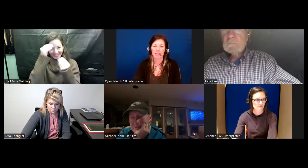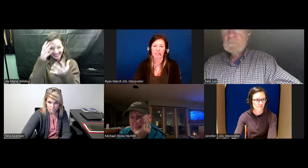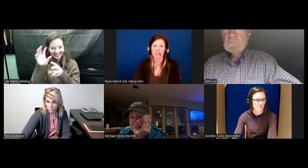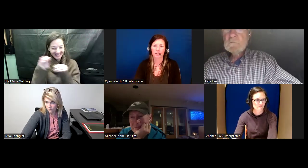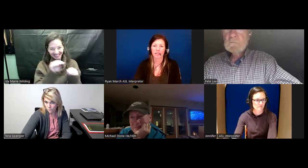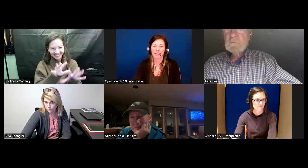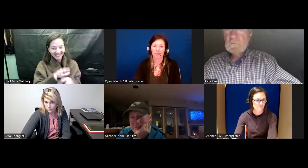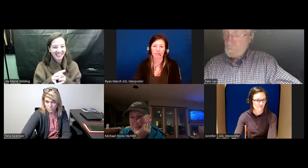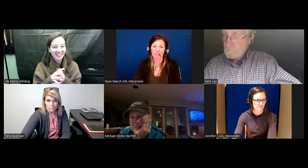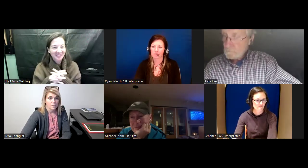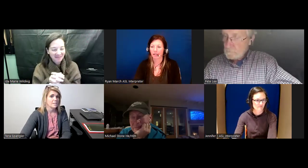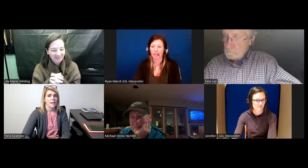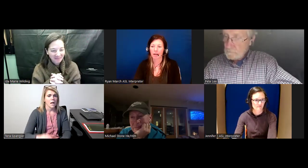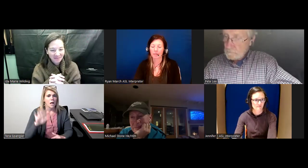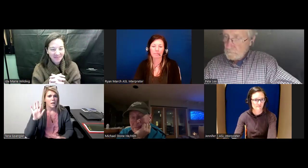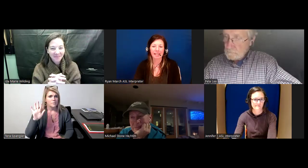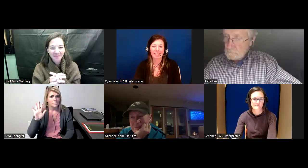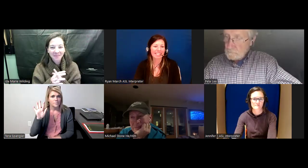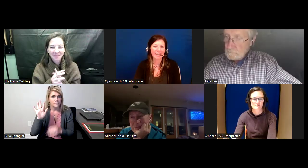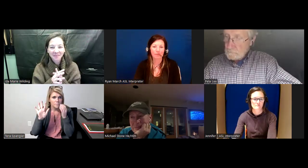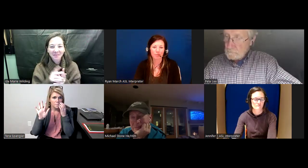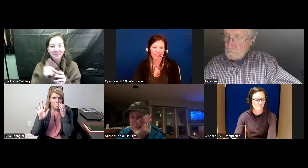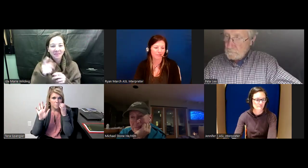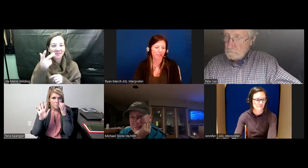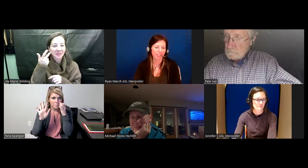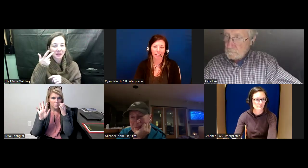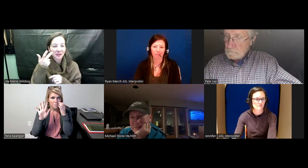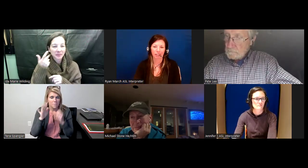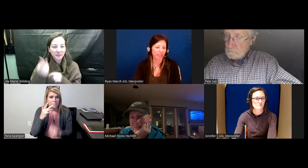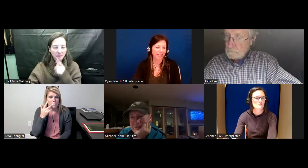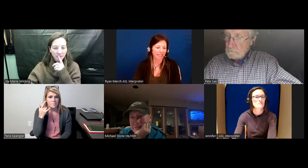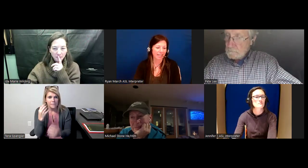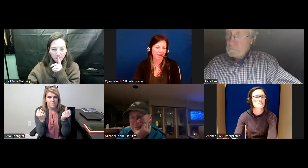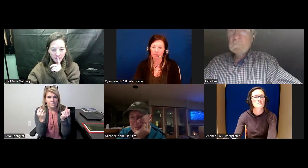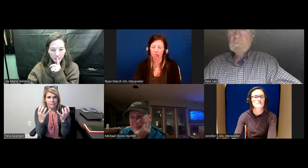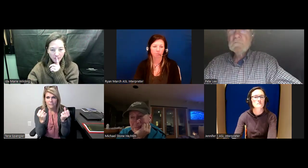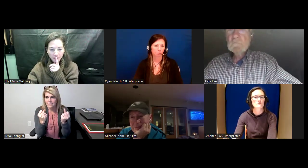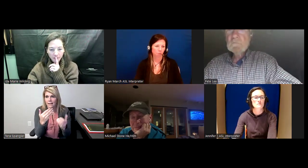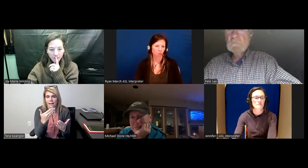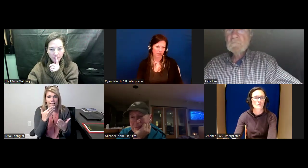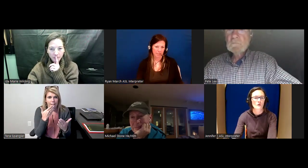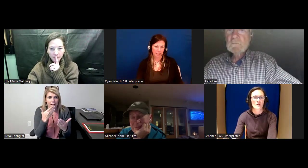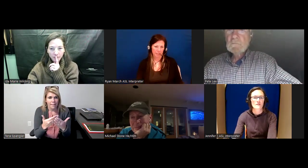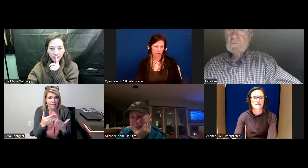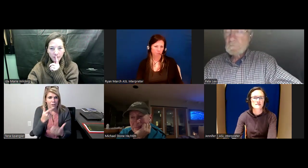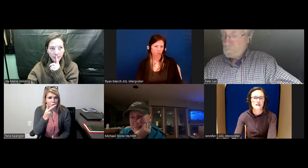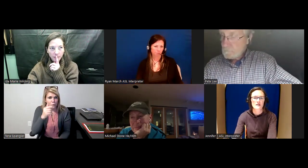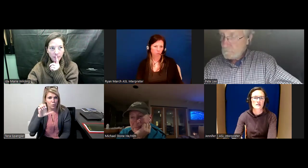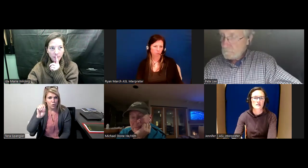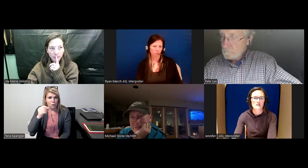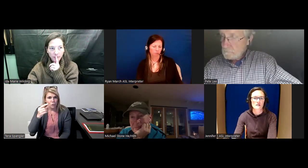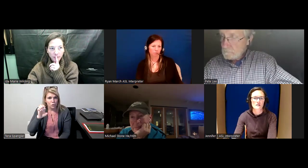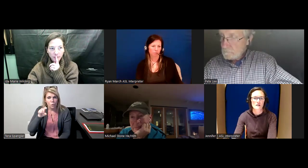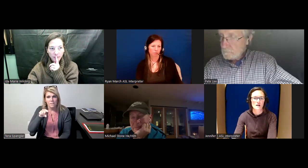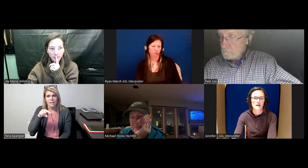Okay. So yes, I'm just copying and pasting that information from the chat really quick. Yeah, Tara. This is